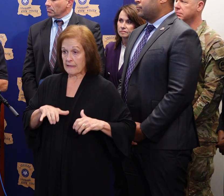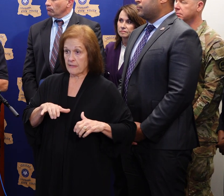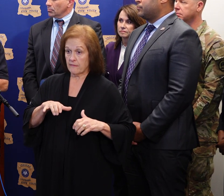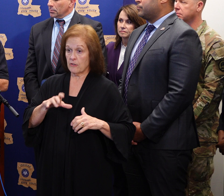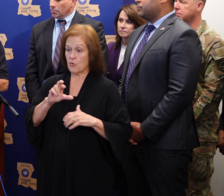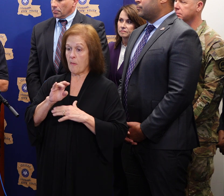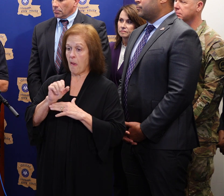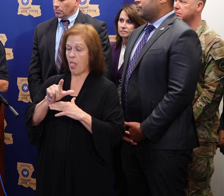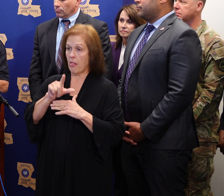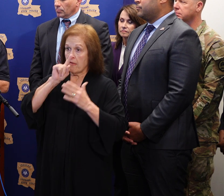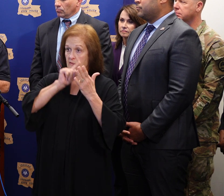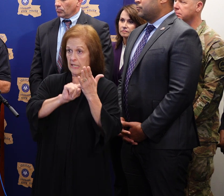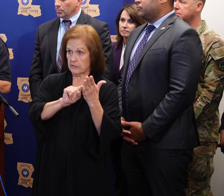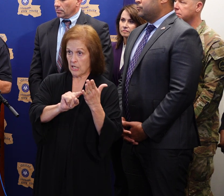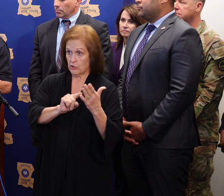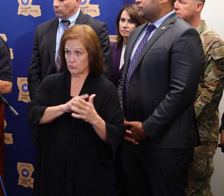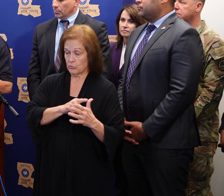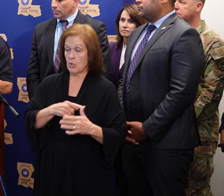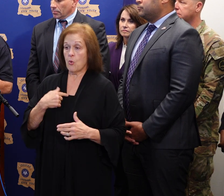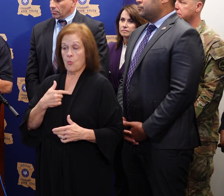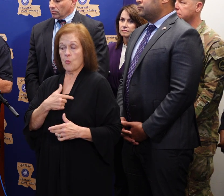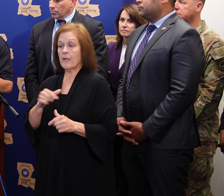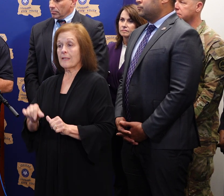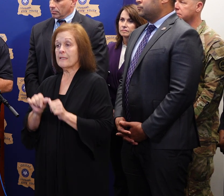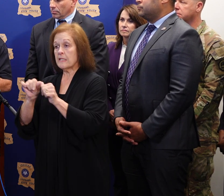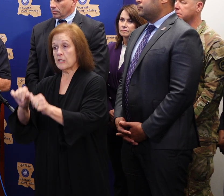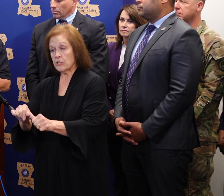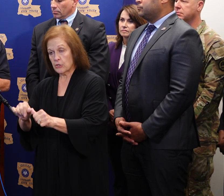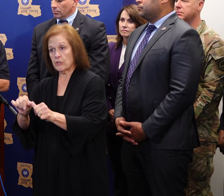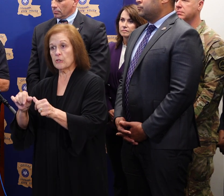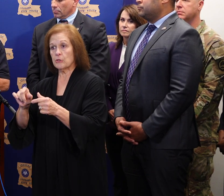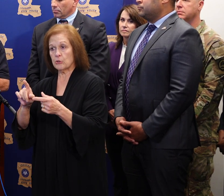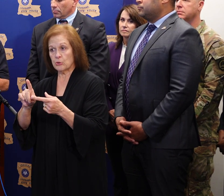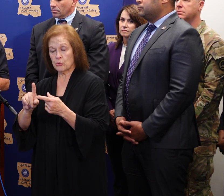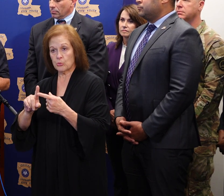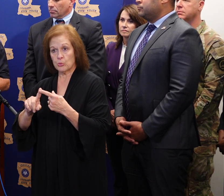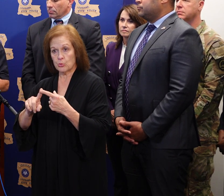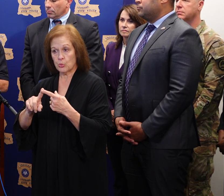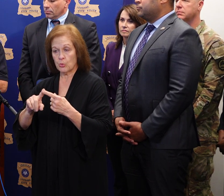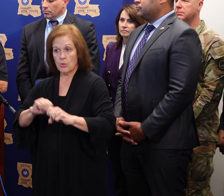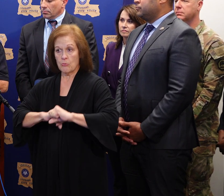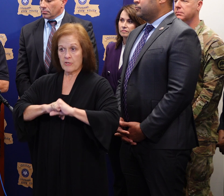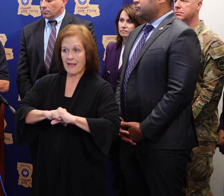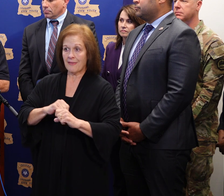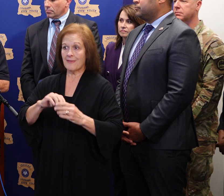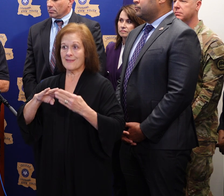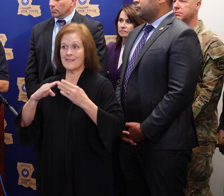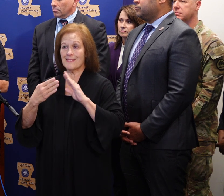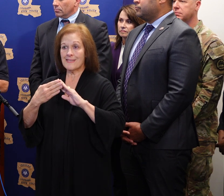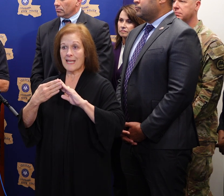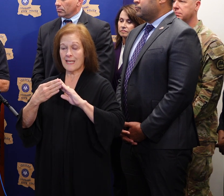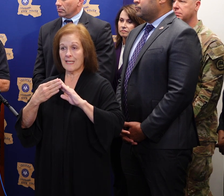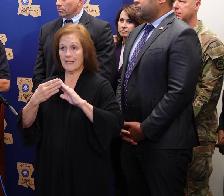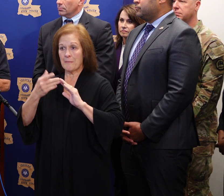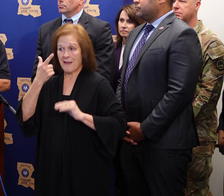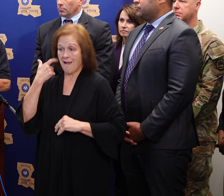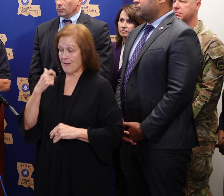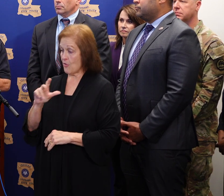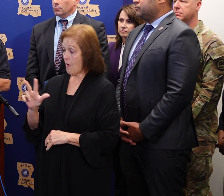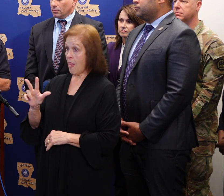on, while we're also continuing to secure the city in preparation for 3 o'clock kickoff